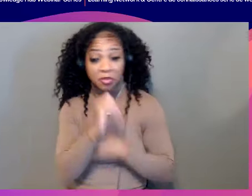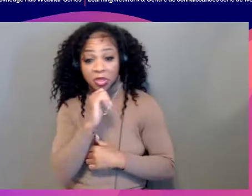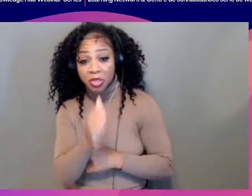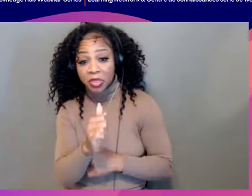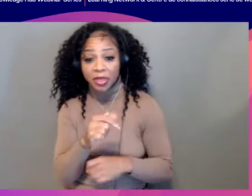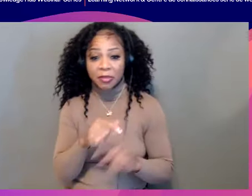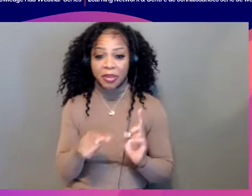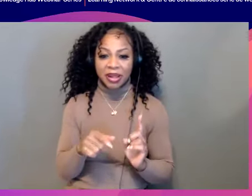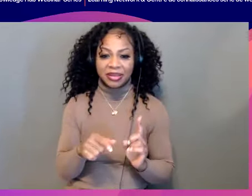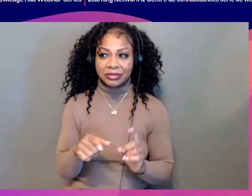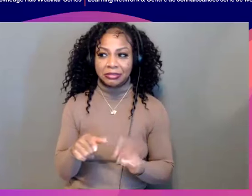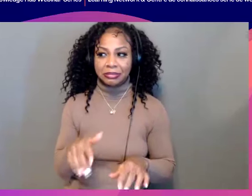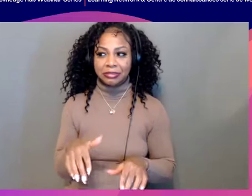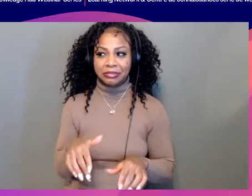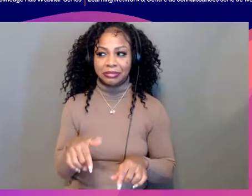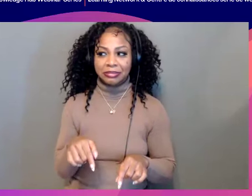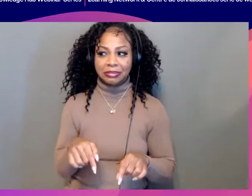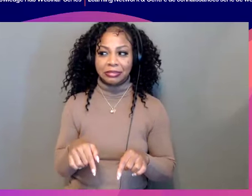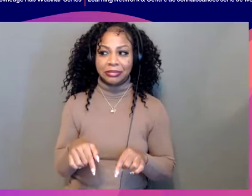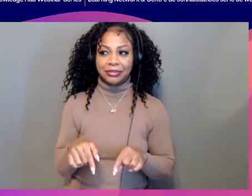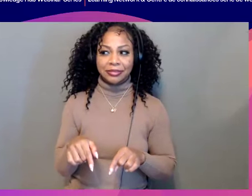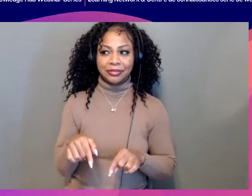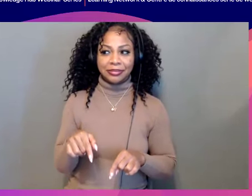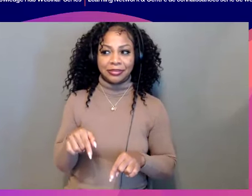or recoiling when when a